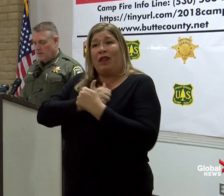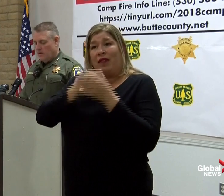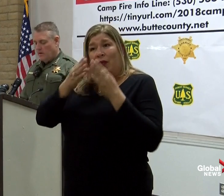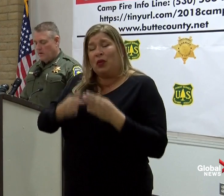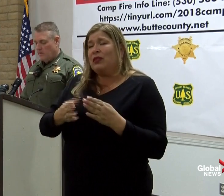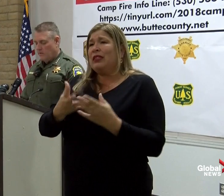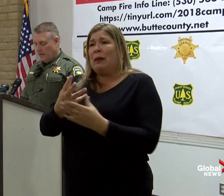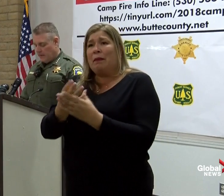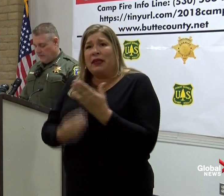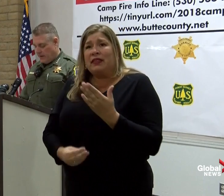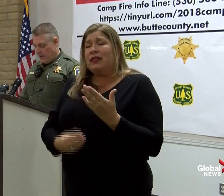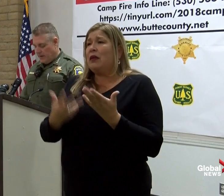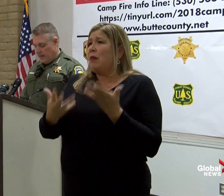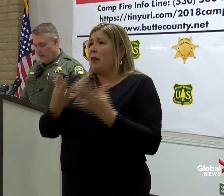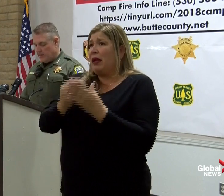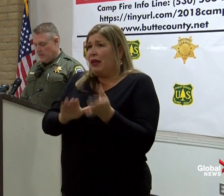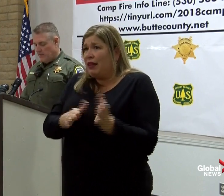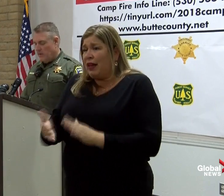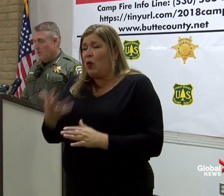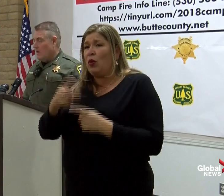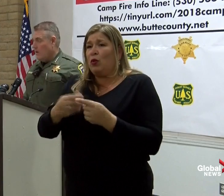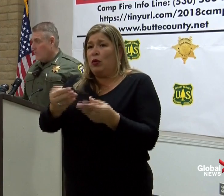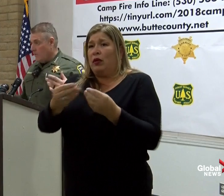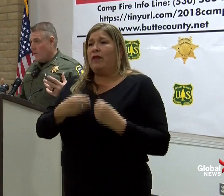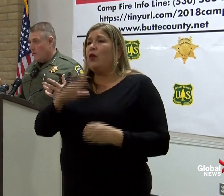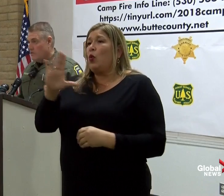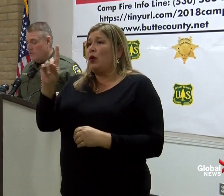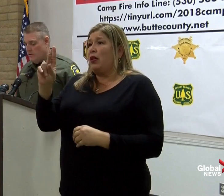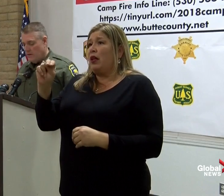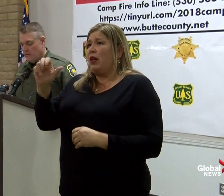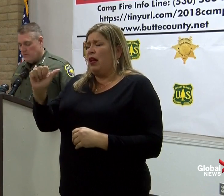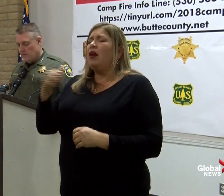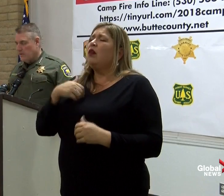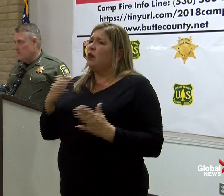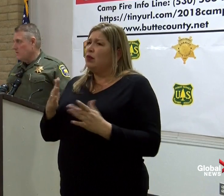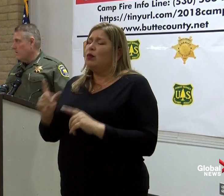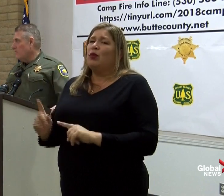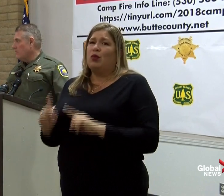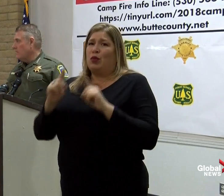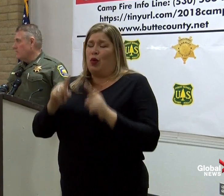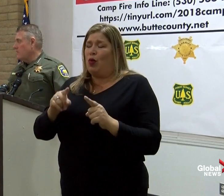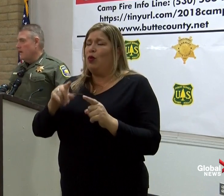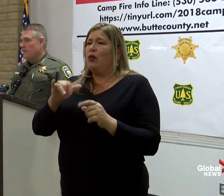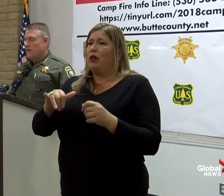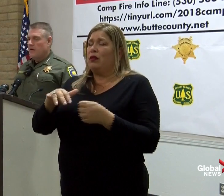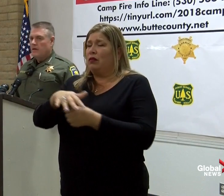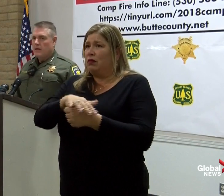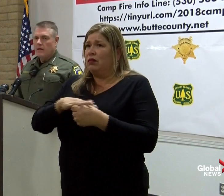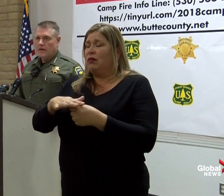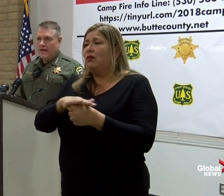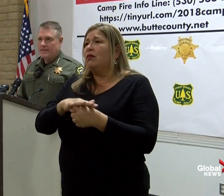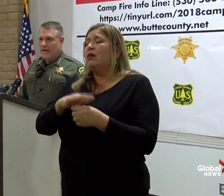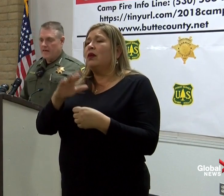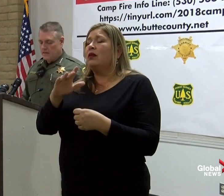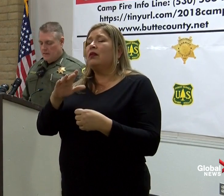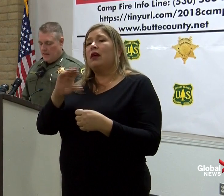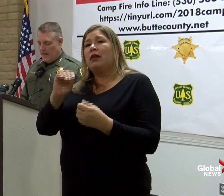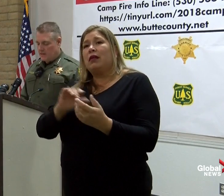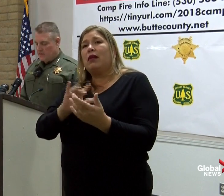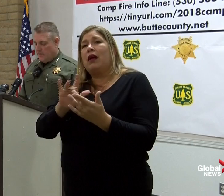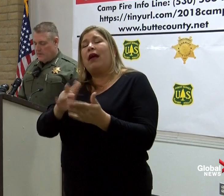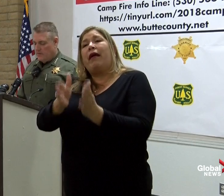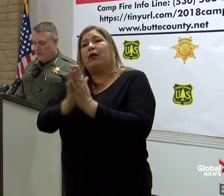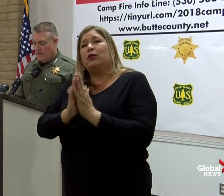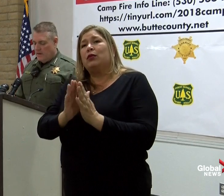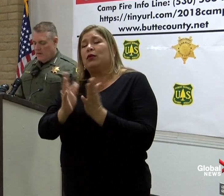deceased and would like to provide a DNA sample, we would encourage you to do that under circumstances. Please go down there,